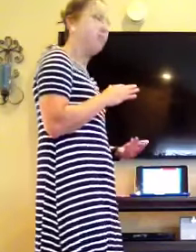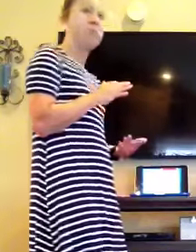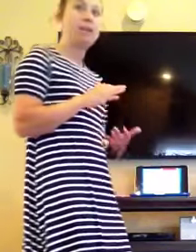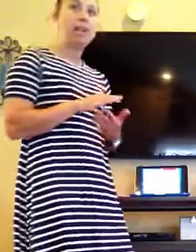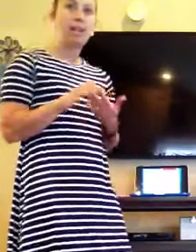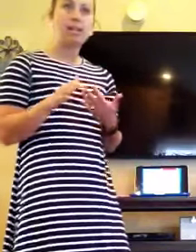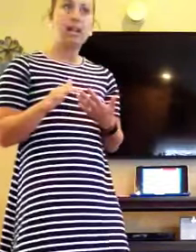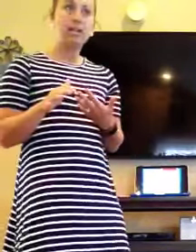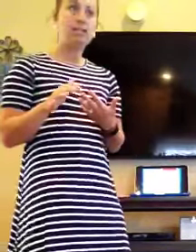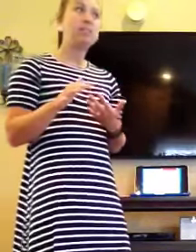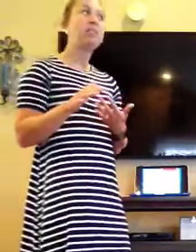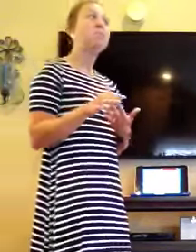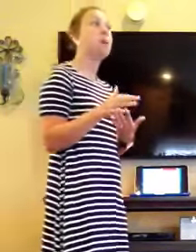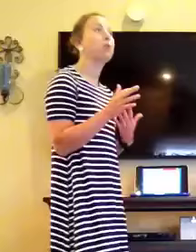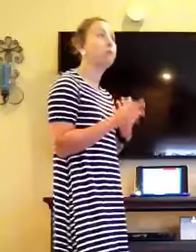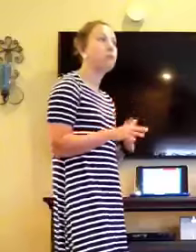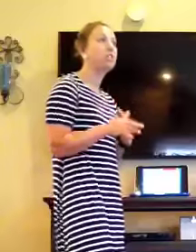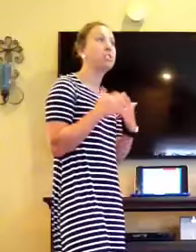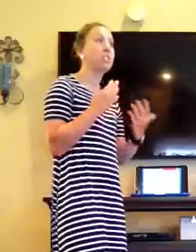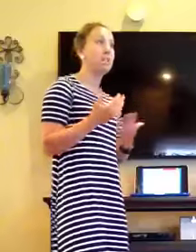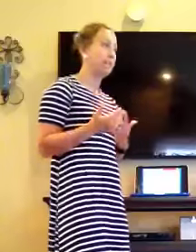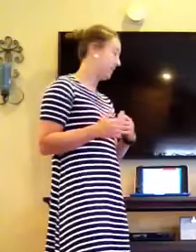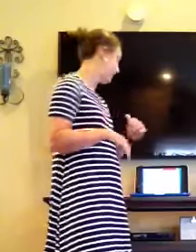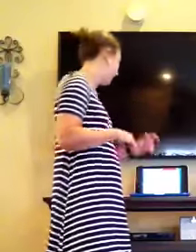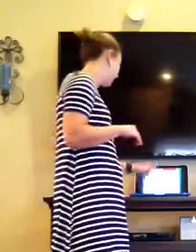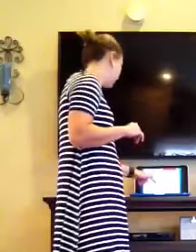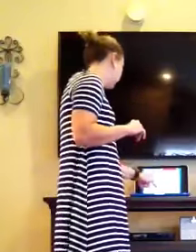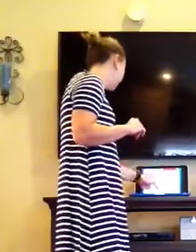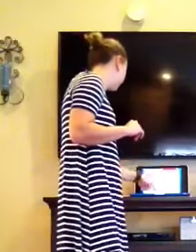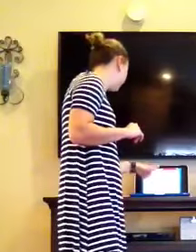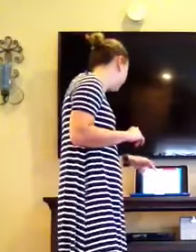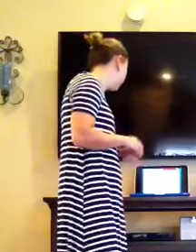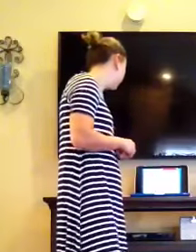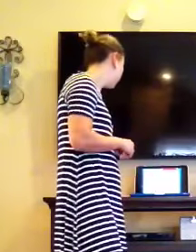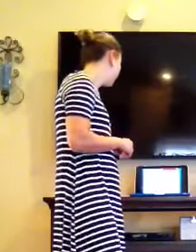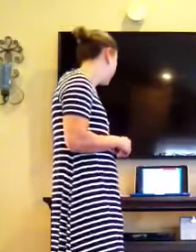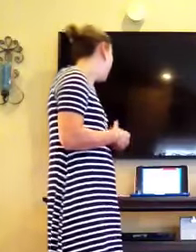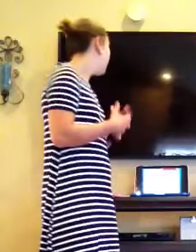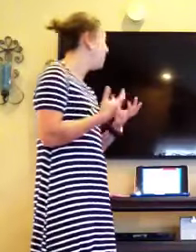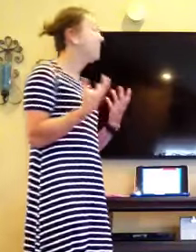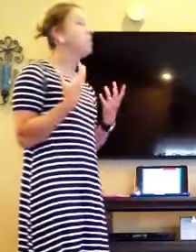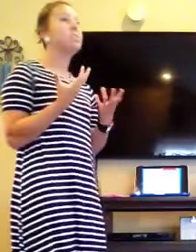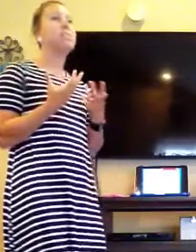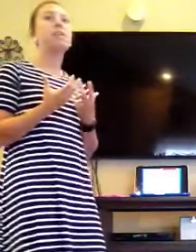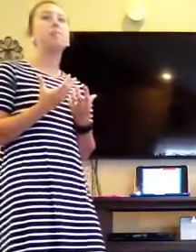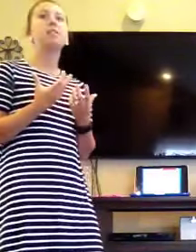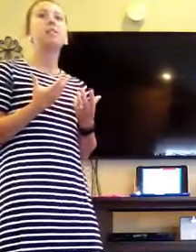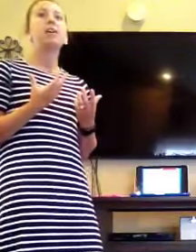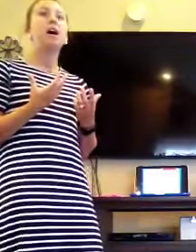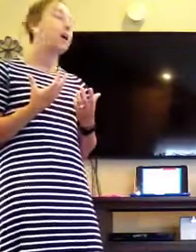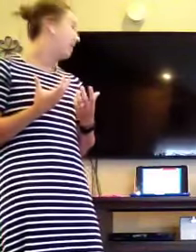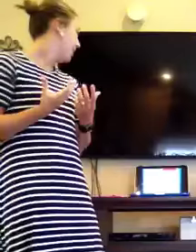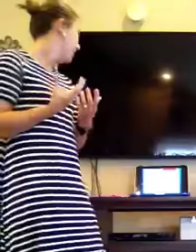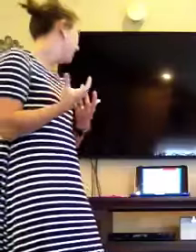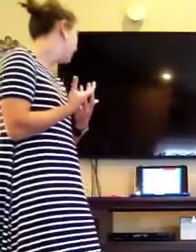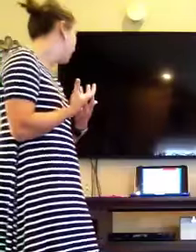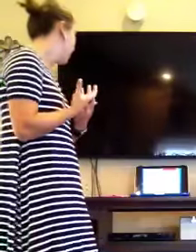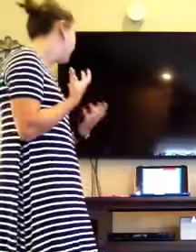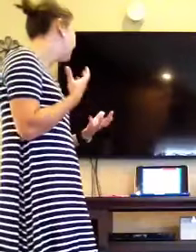my data analysis, and then my reflection and the next steps. My vision statement is, as a